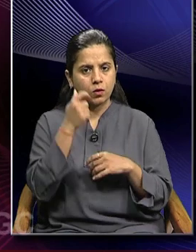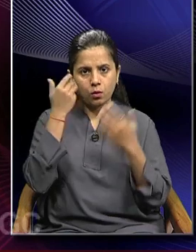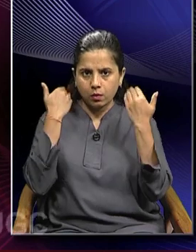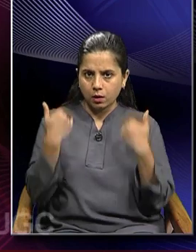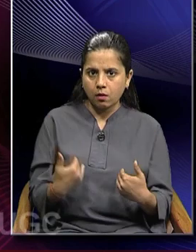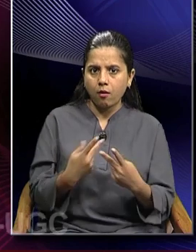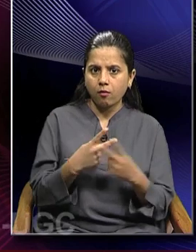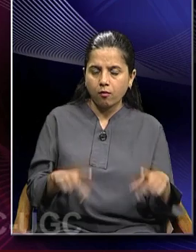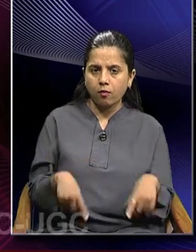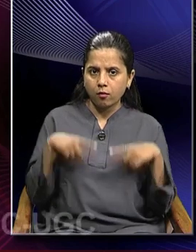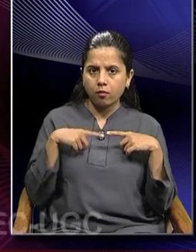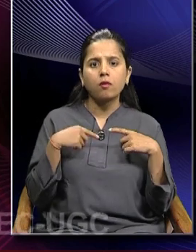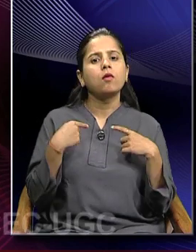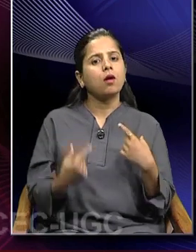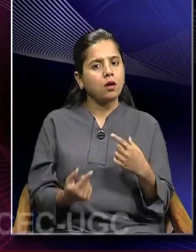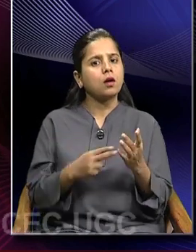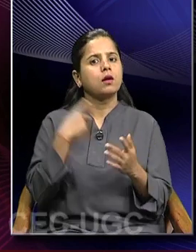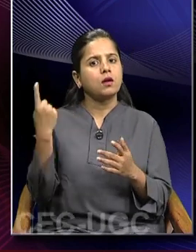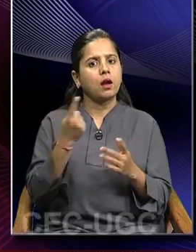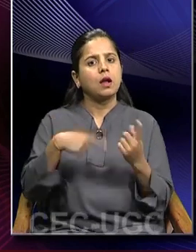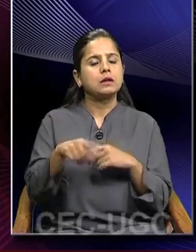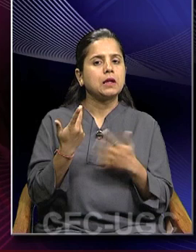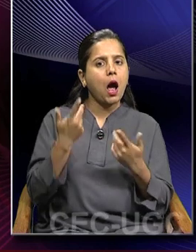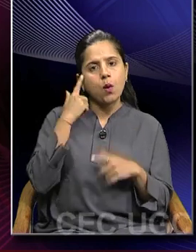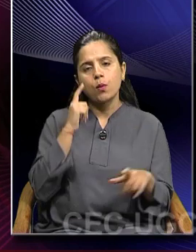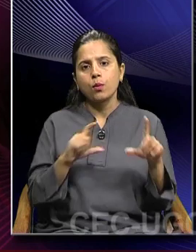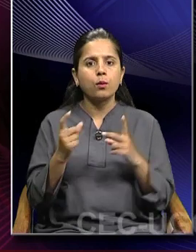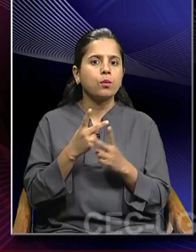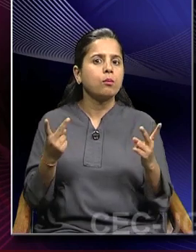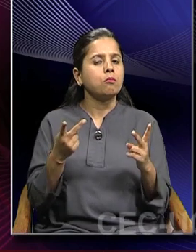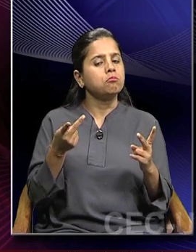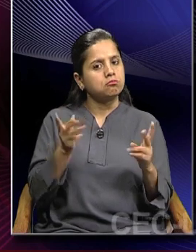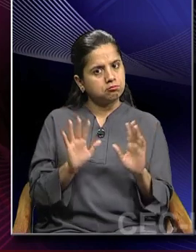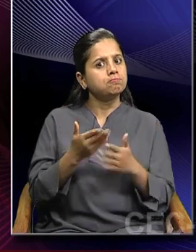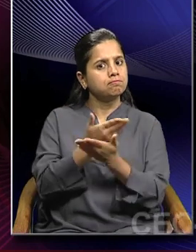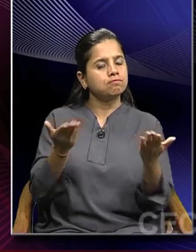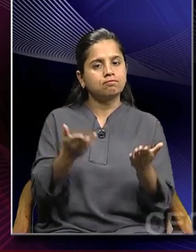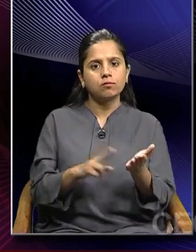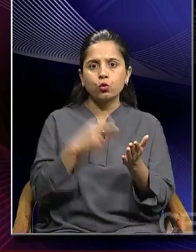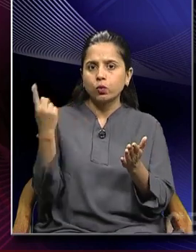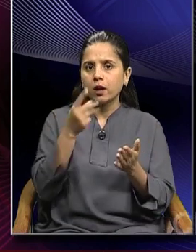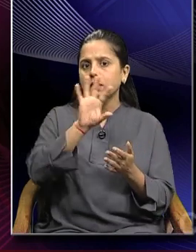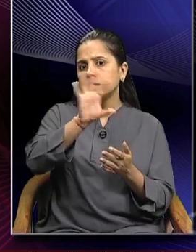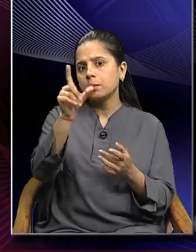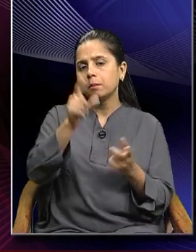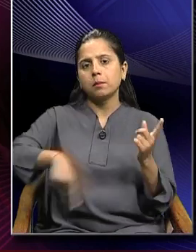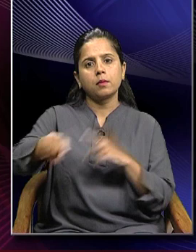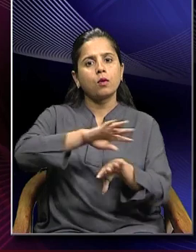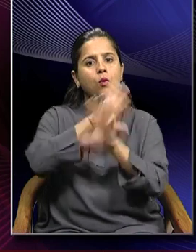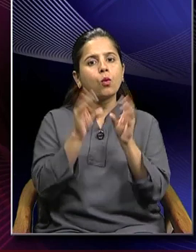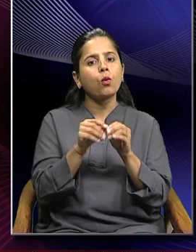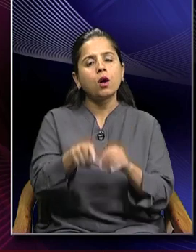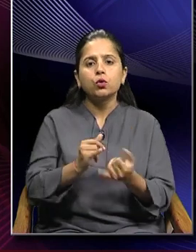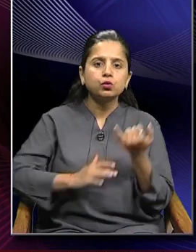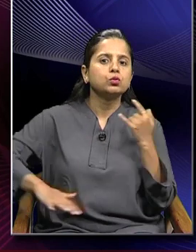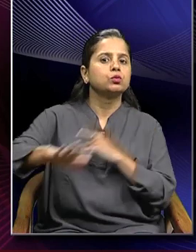then of course the nation is already taken care of, because a nation is basically the sum total of all the societies